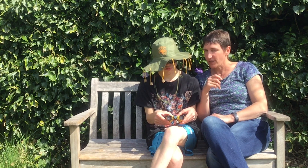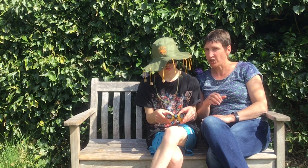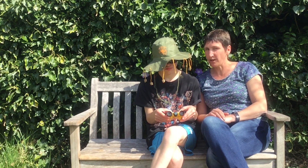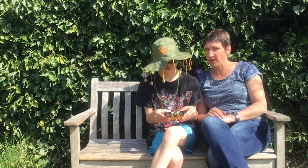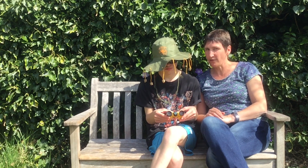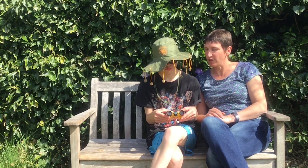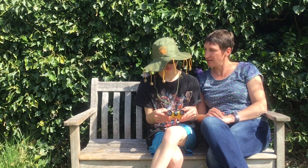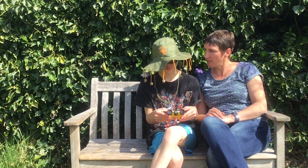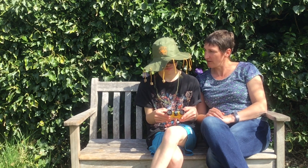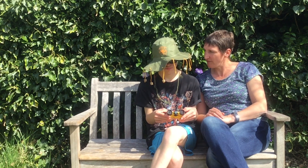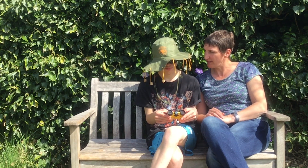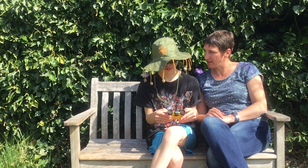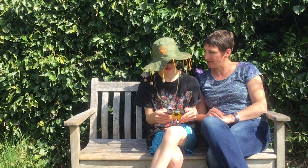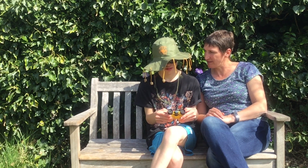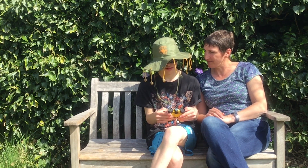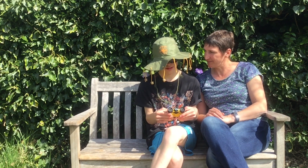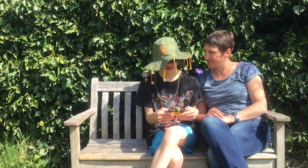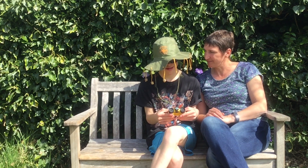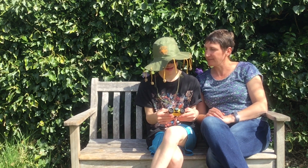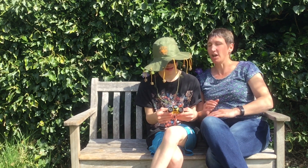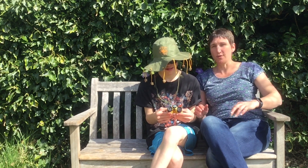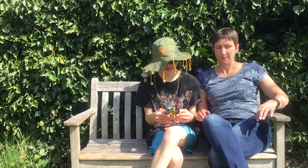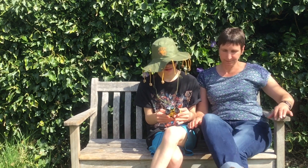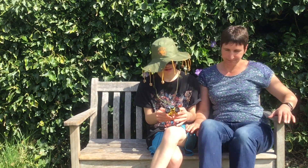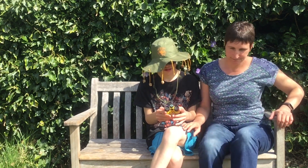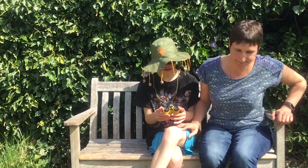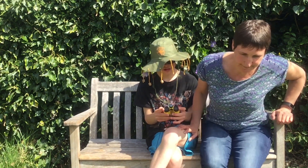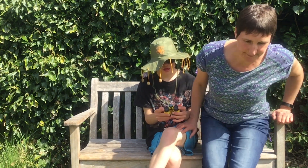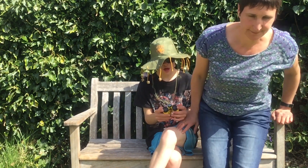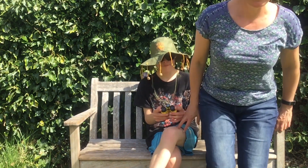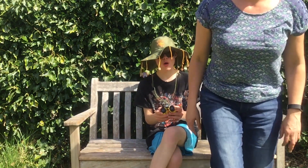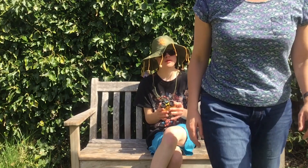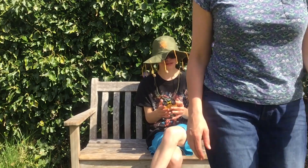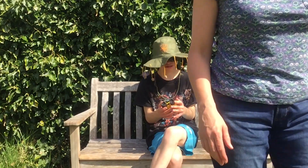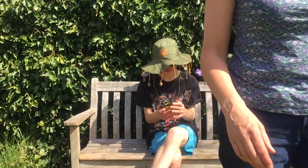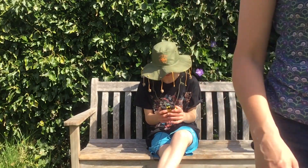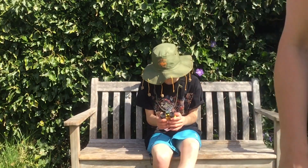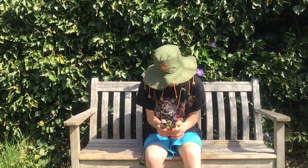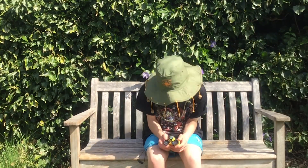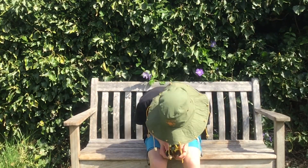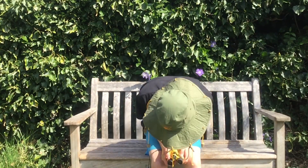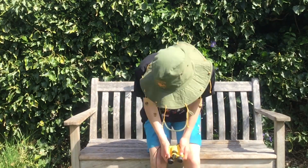Shall we go and have a look and see what we can find in our garden? Yeah. Come on then. Let's go, folks.